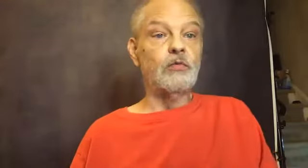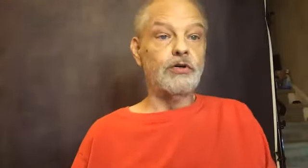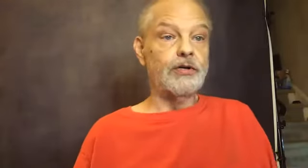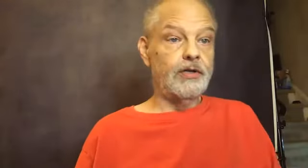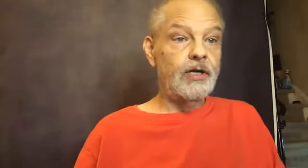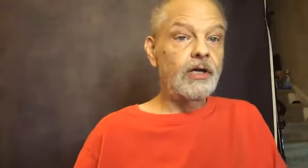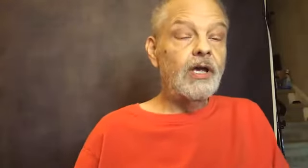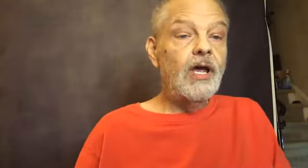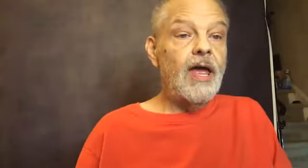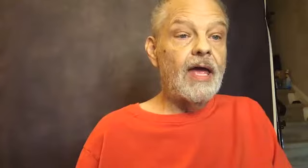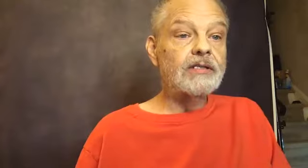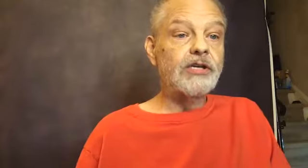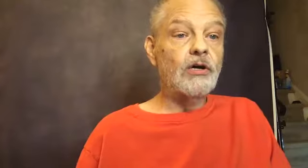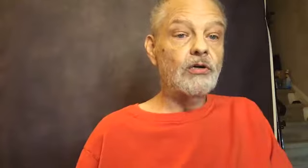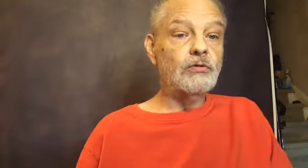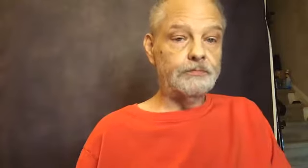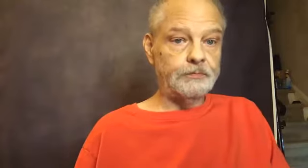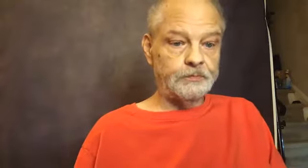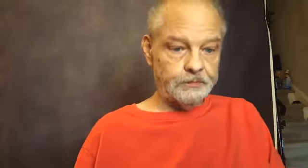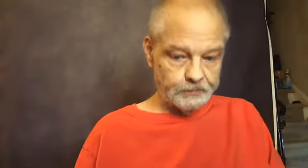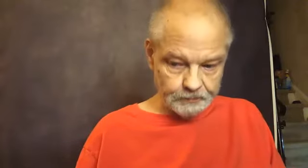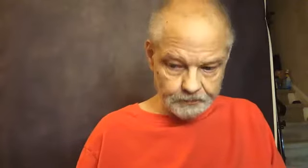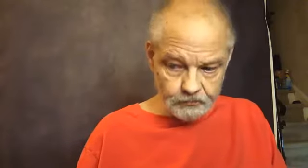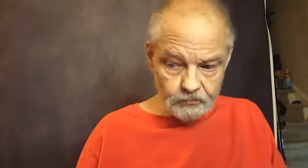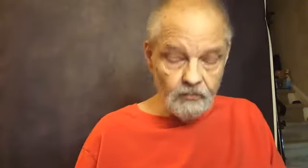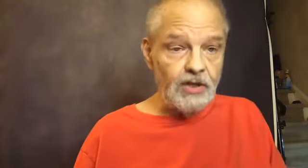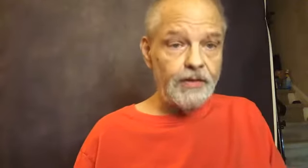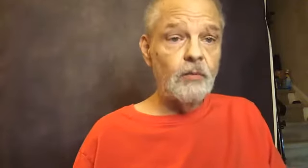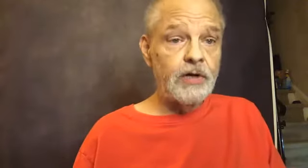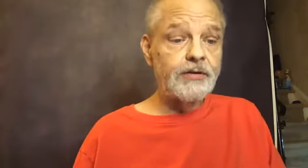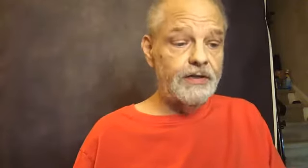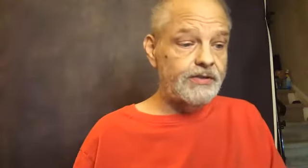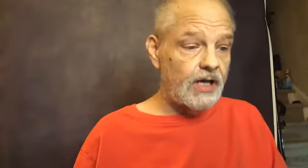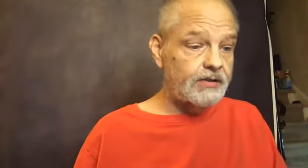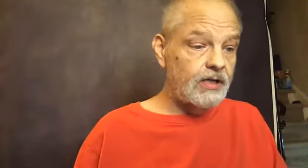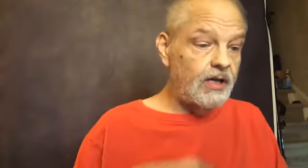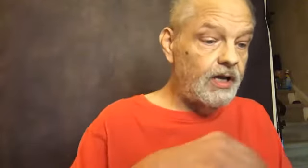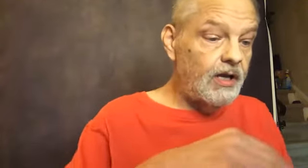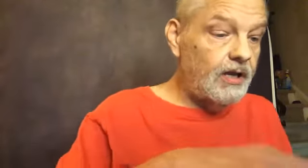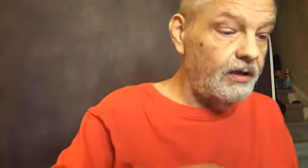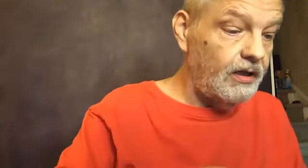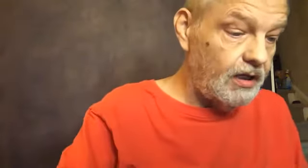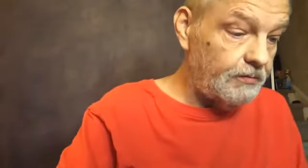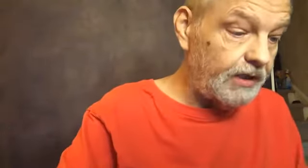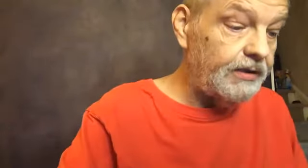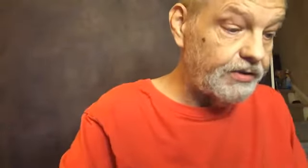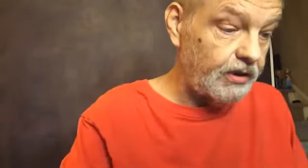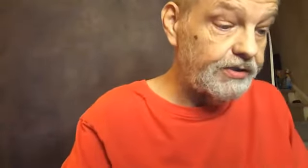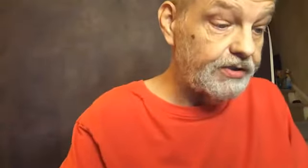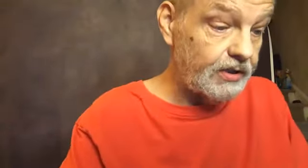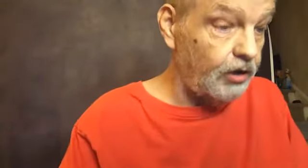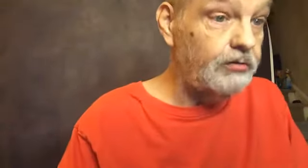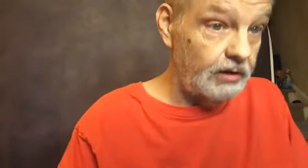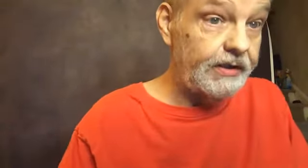word. And so there are a bunch of these signs, and this is a good